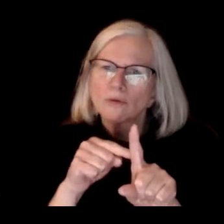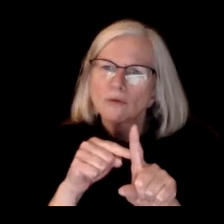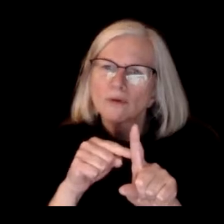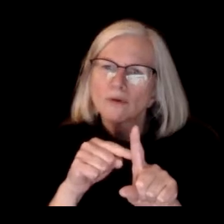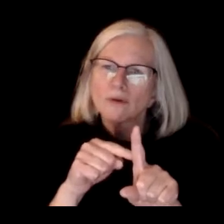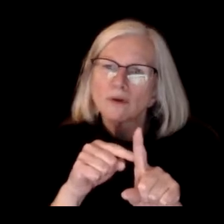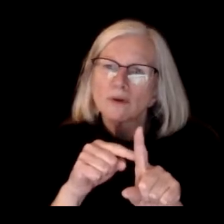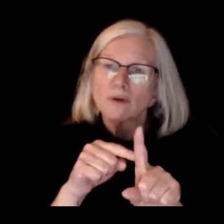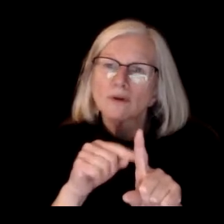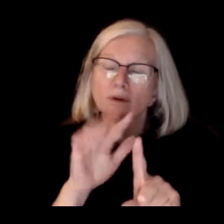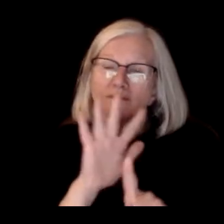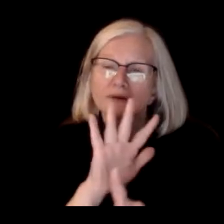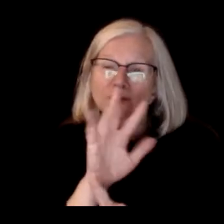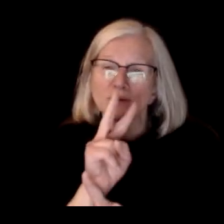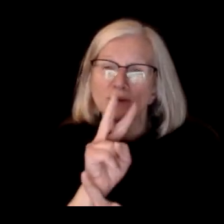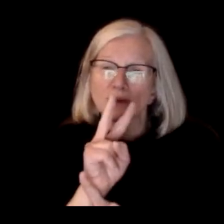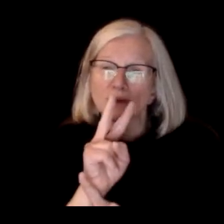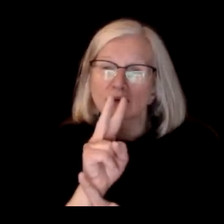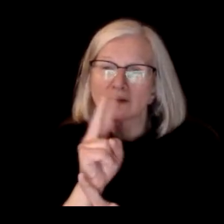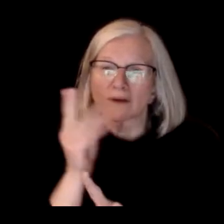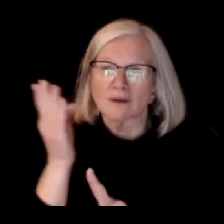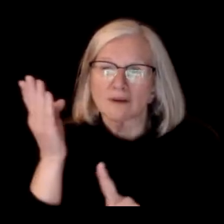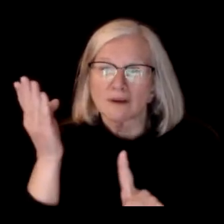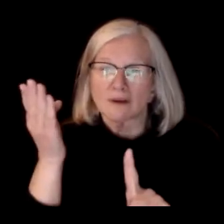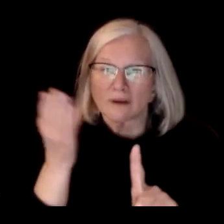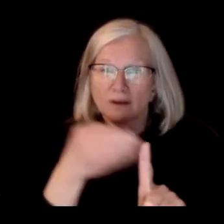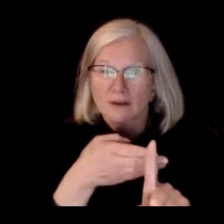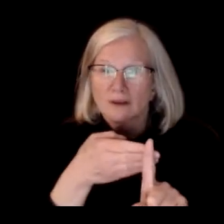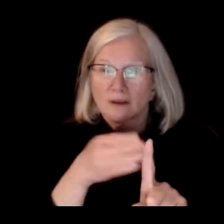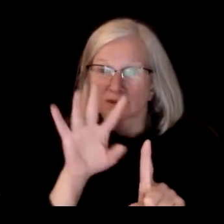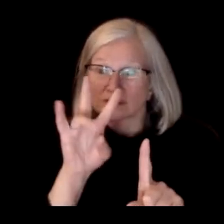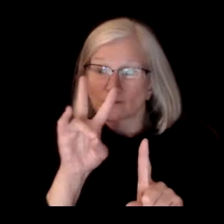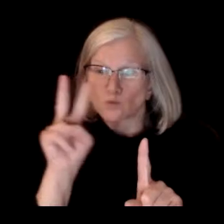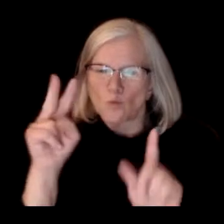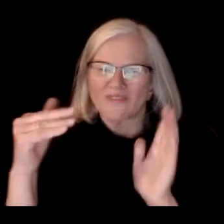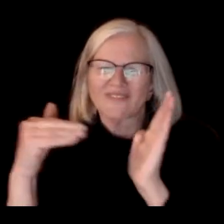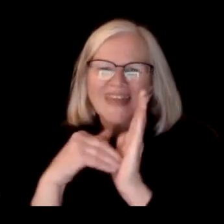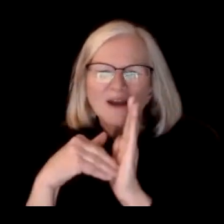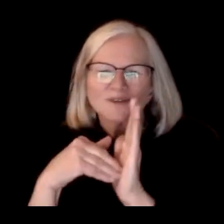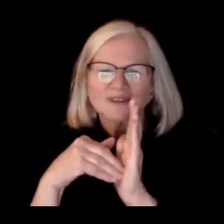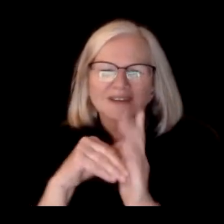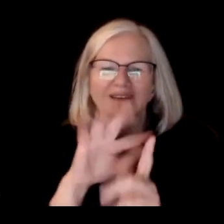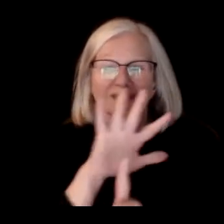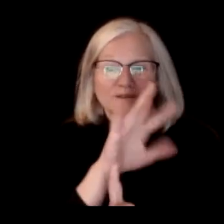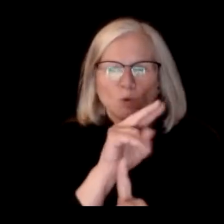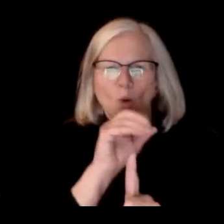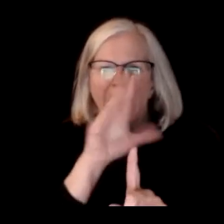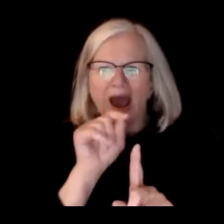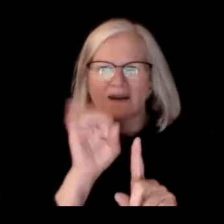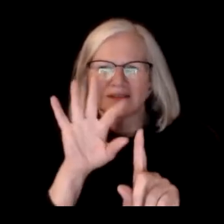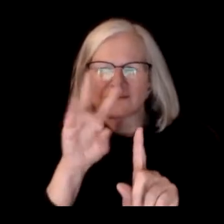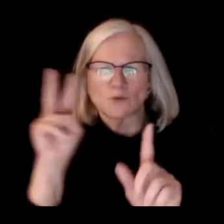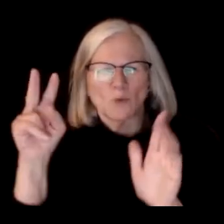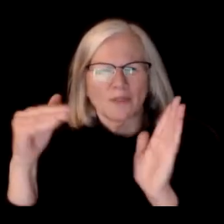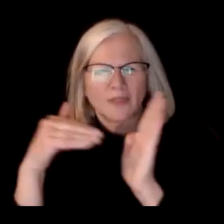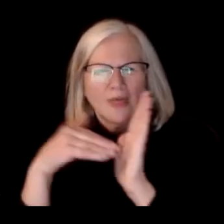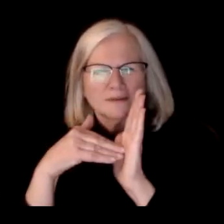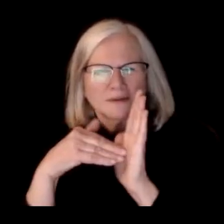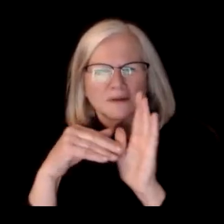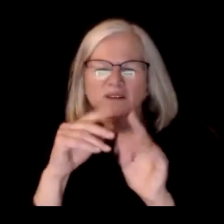of COVID-19 in children aged 0 to 19 years, or less than